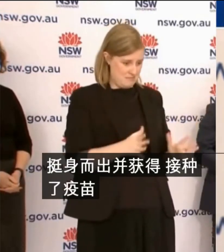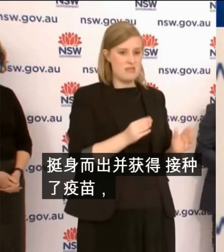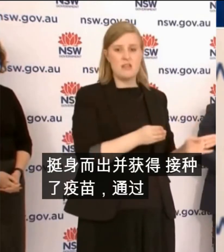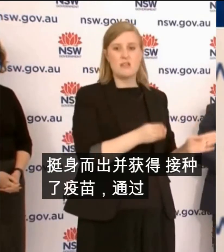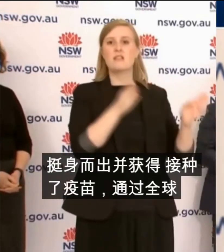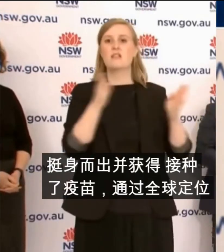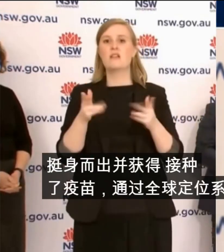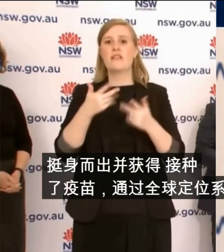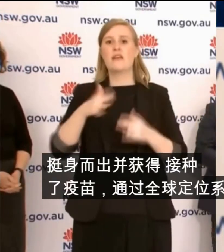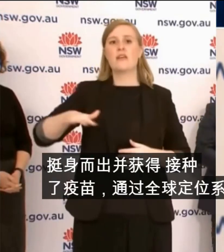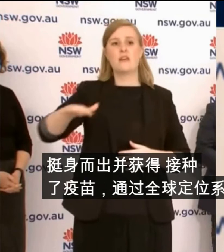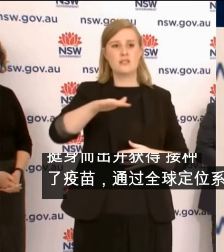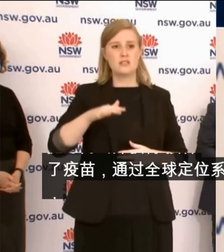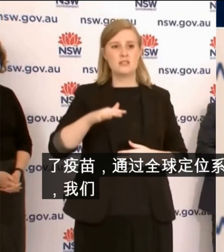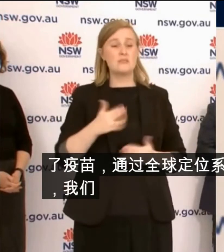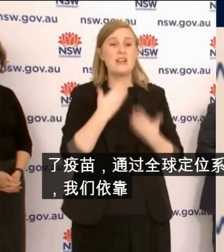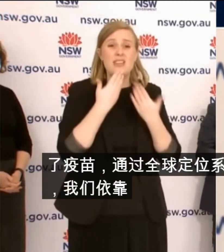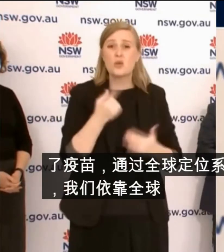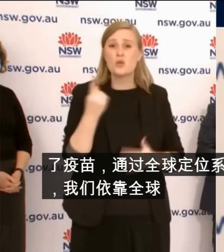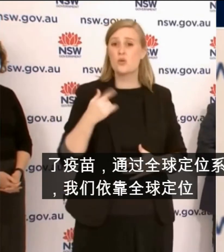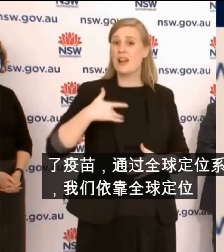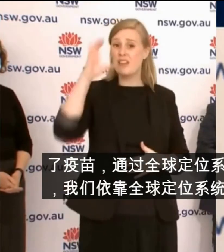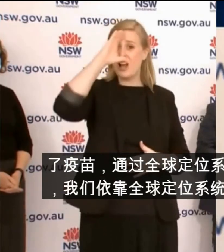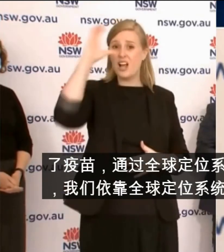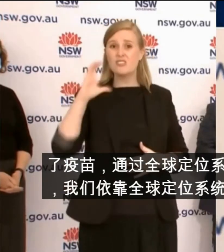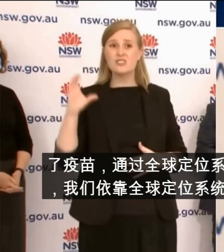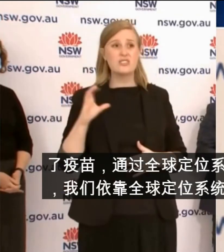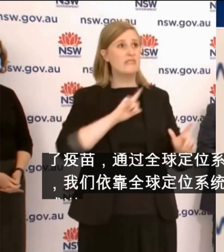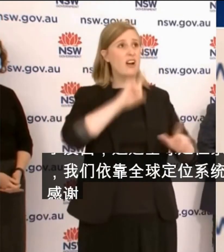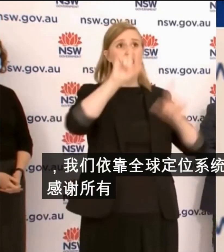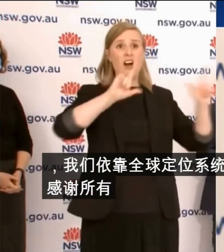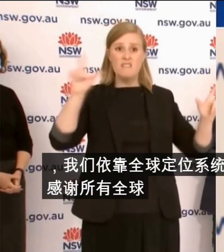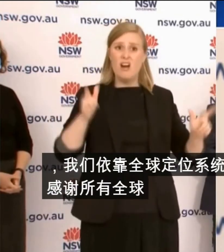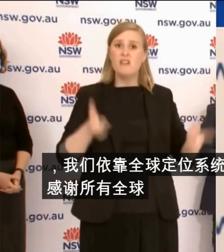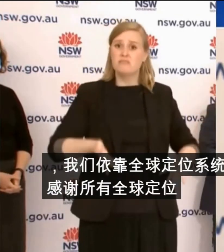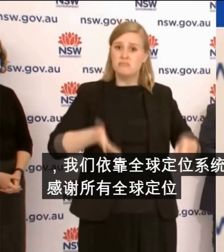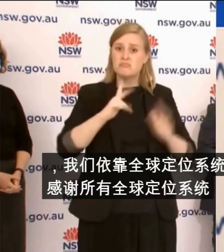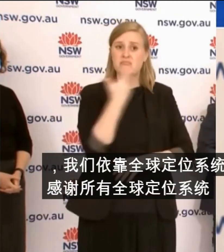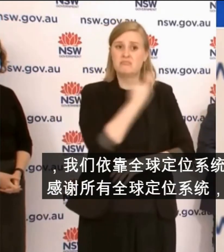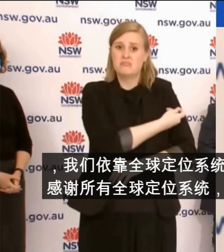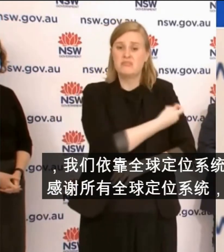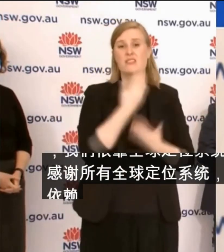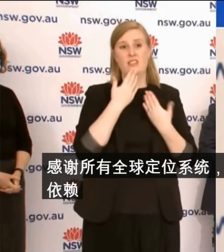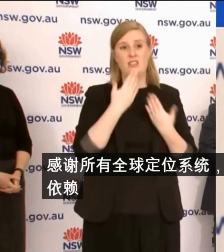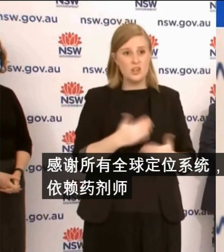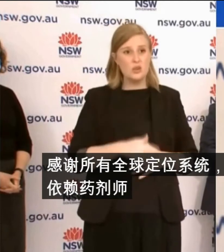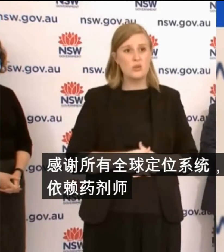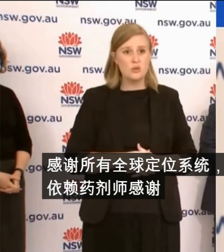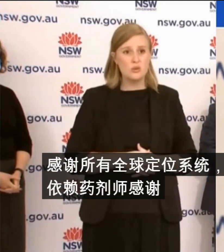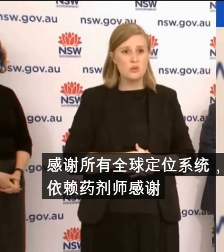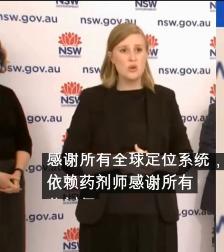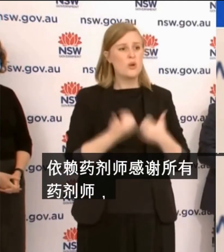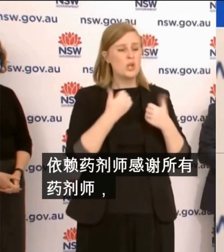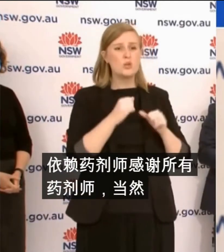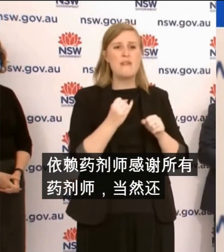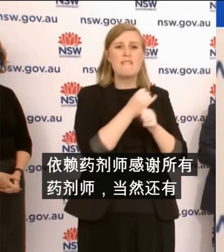There are supplies of vaccine through GPs and we've relied on our GP network. Thanks to all the GPs. We've relied on the pharmacists. Thank you